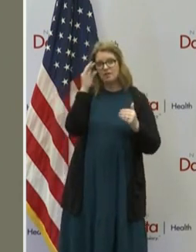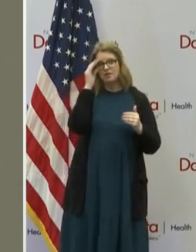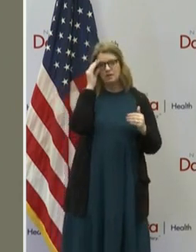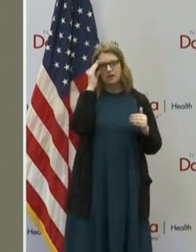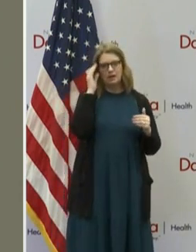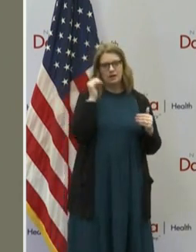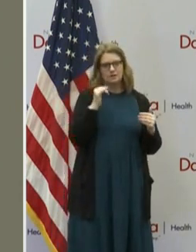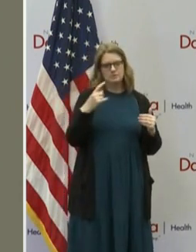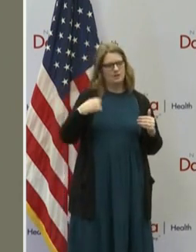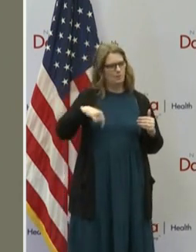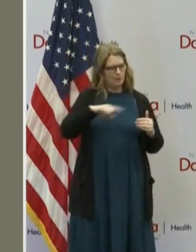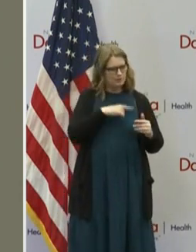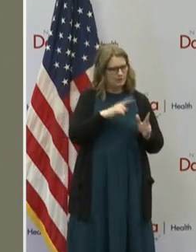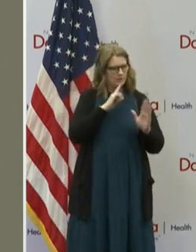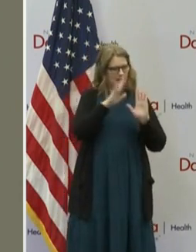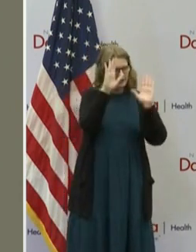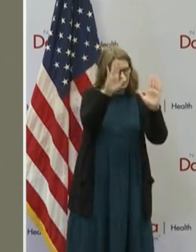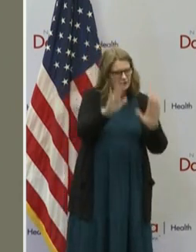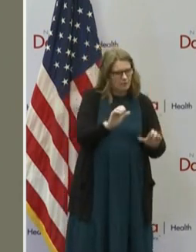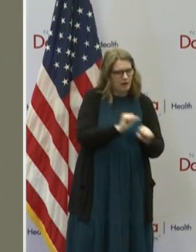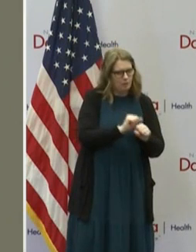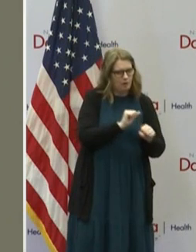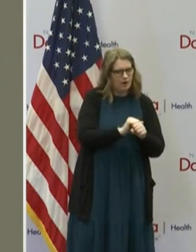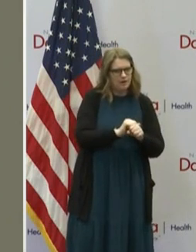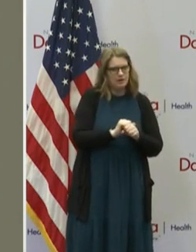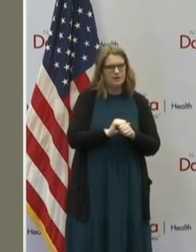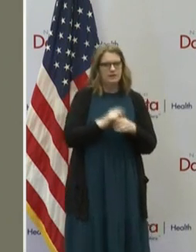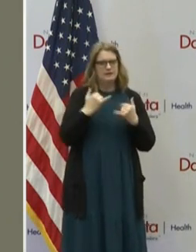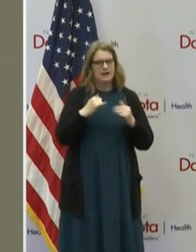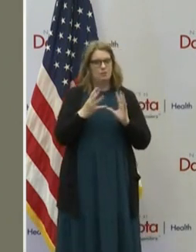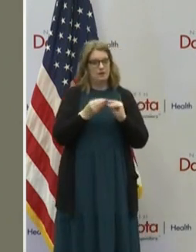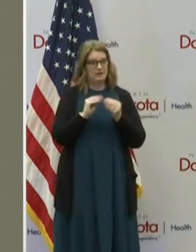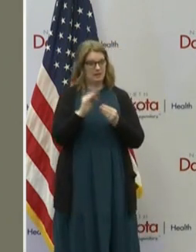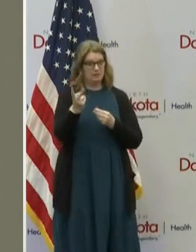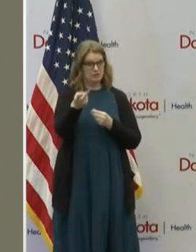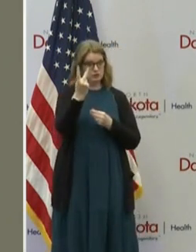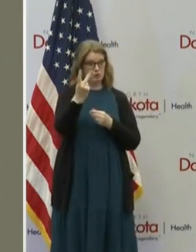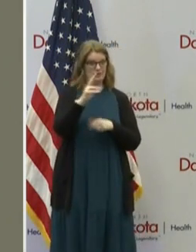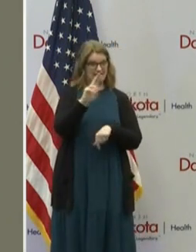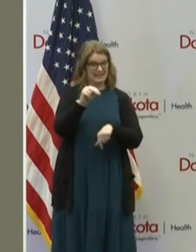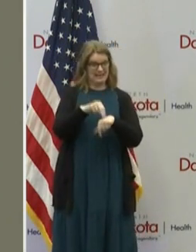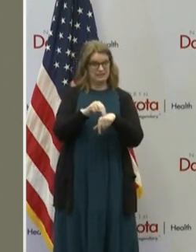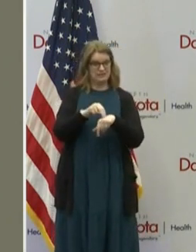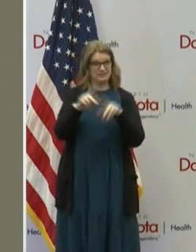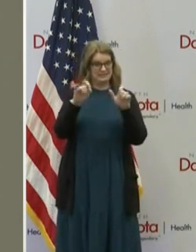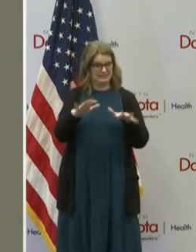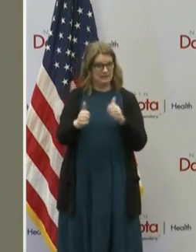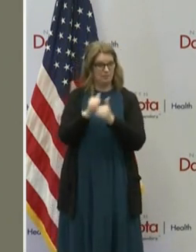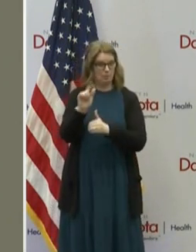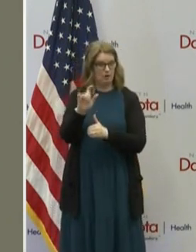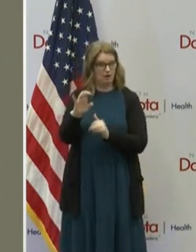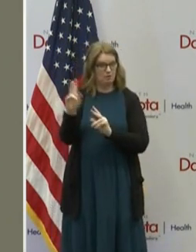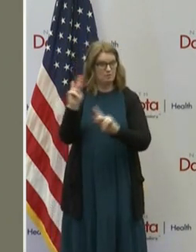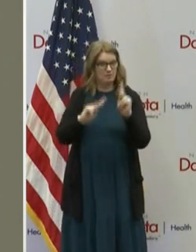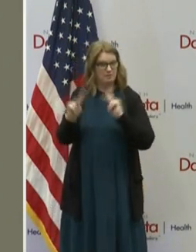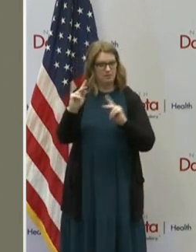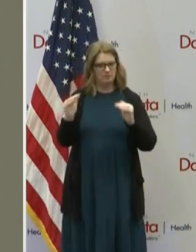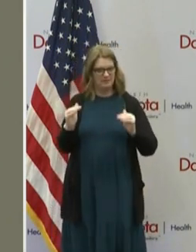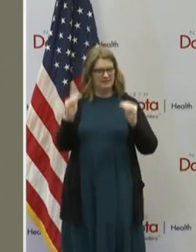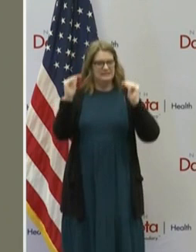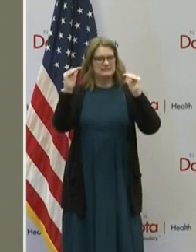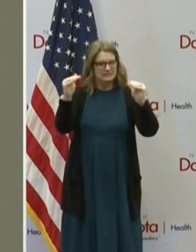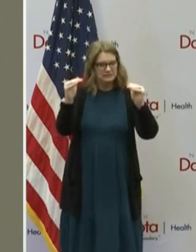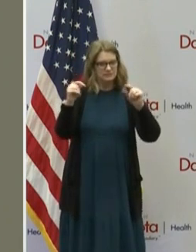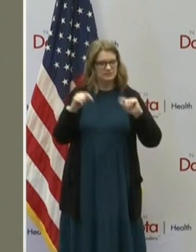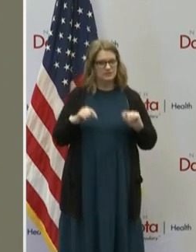we're doing great work in this. We are in number 2 in the nation in terms of testing per capita, and we've been